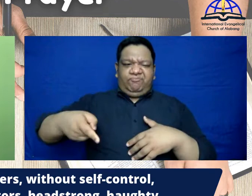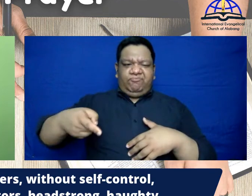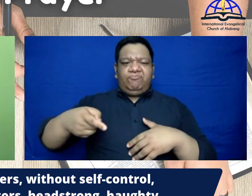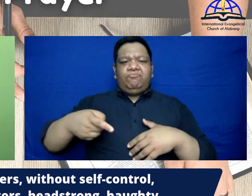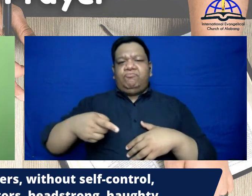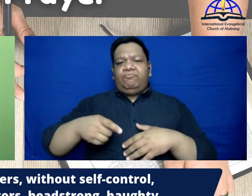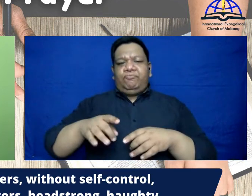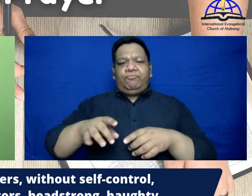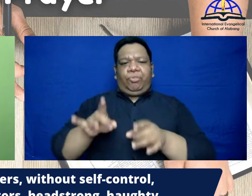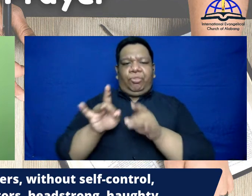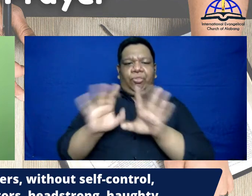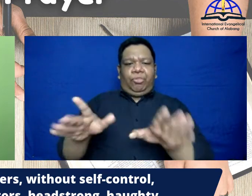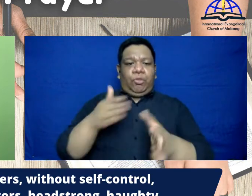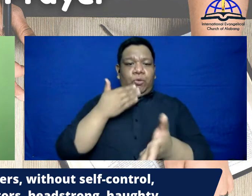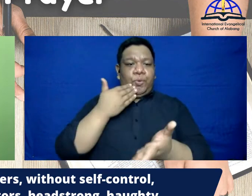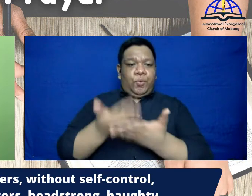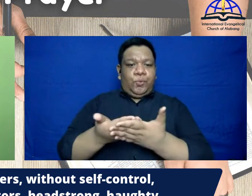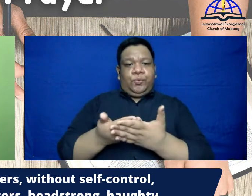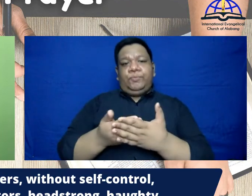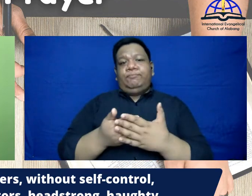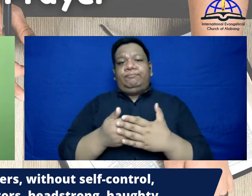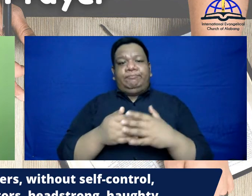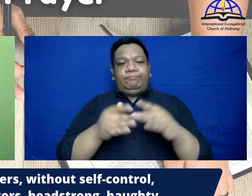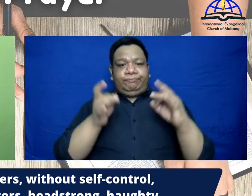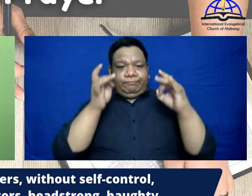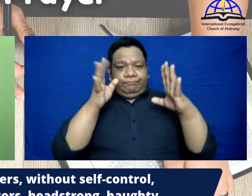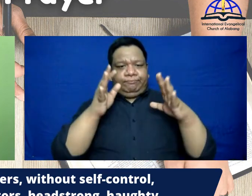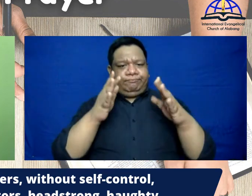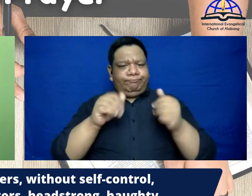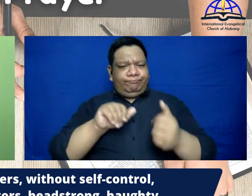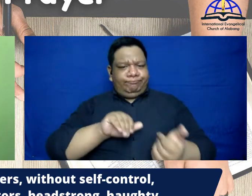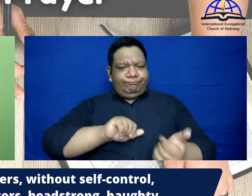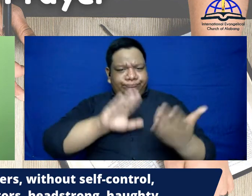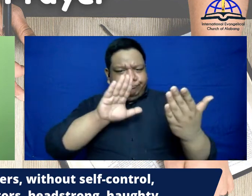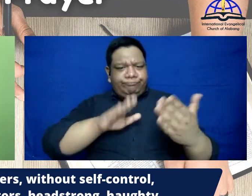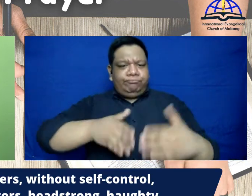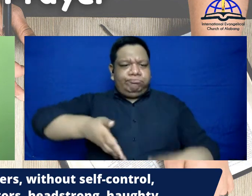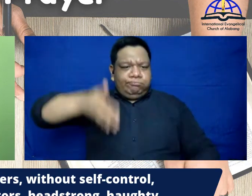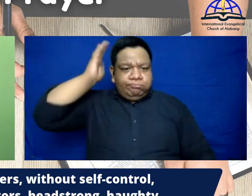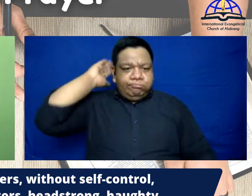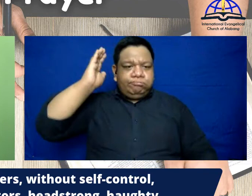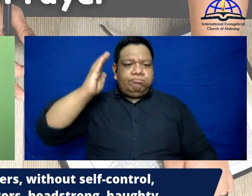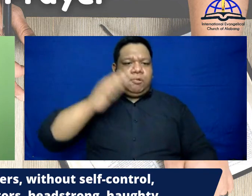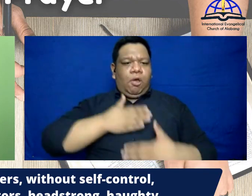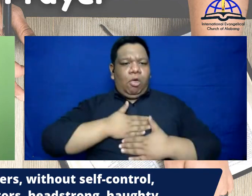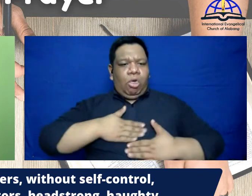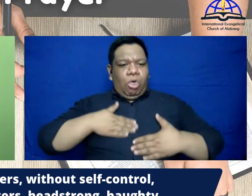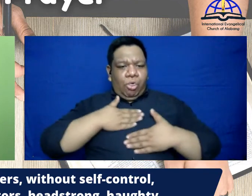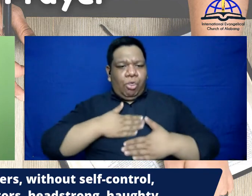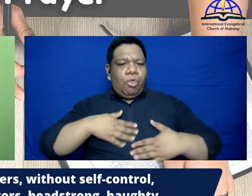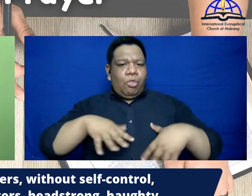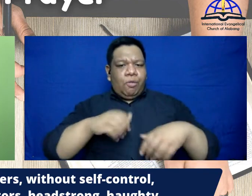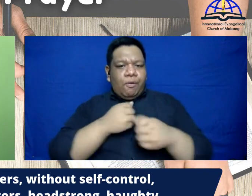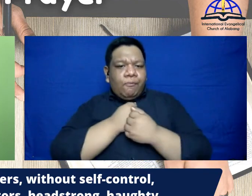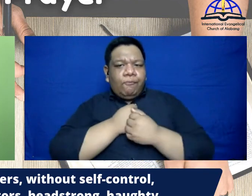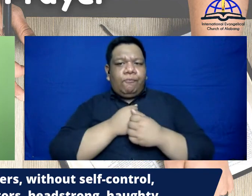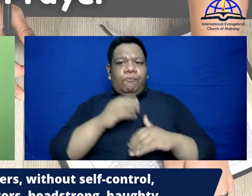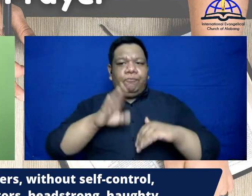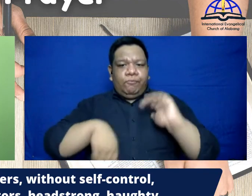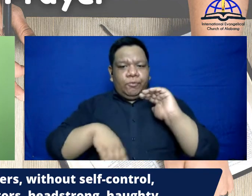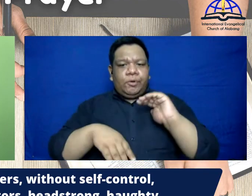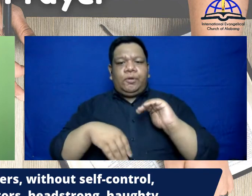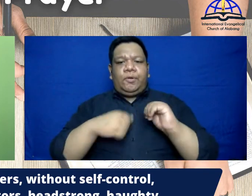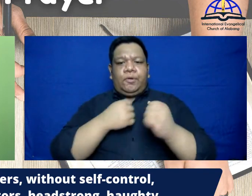good, traitors, headstrong, haughty, lovers of pleasure rather